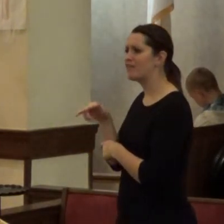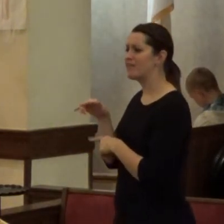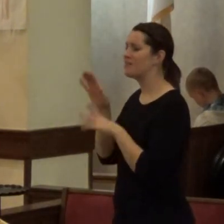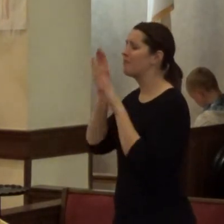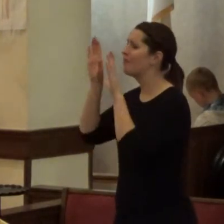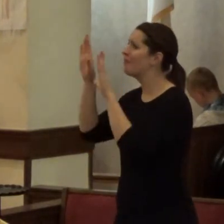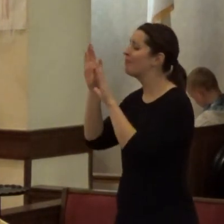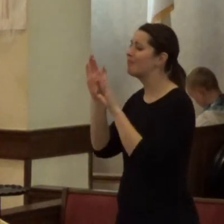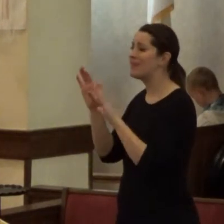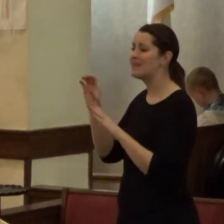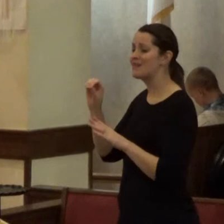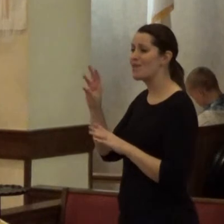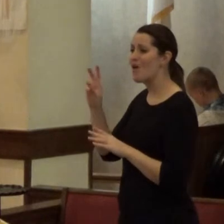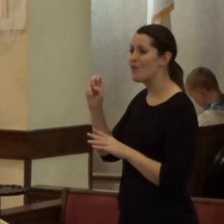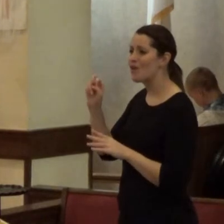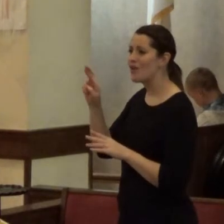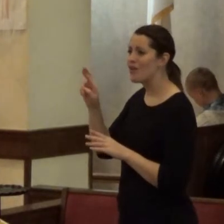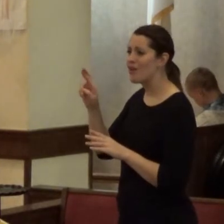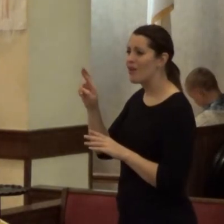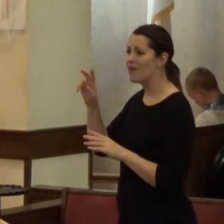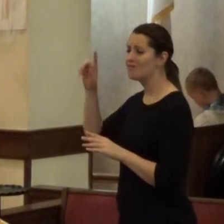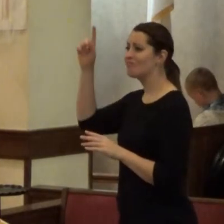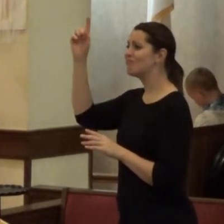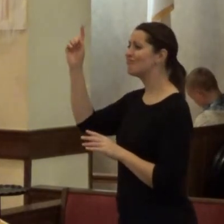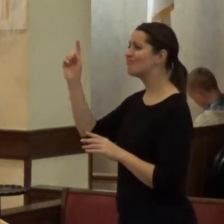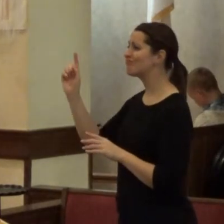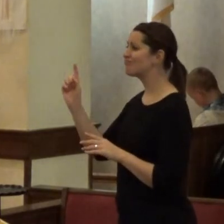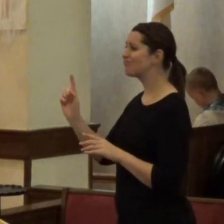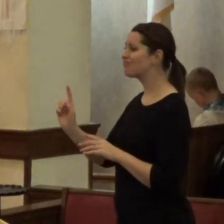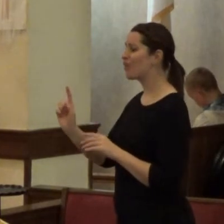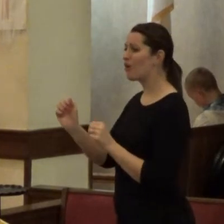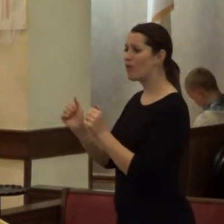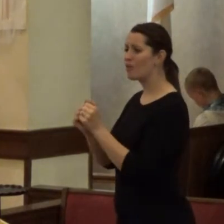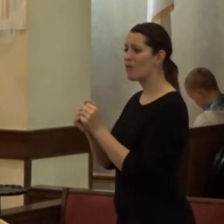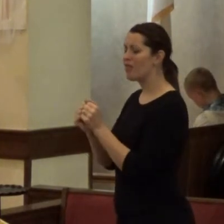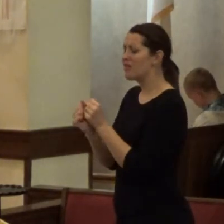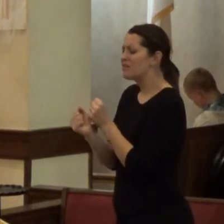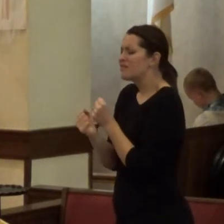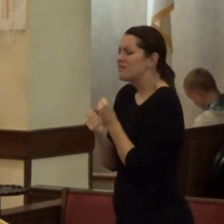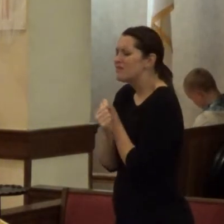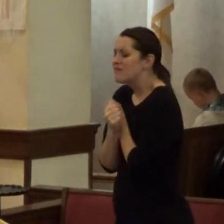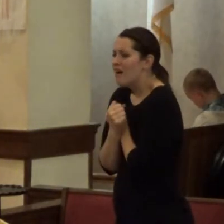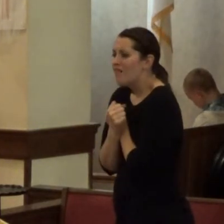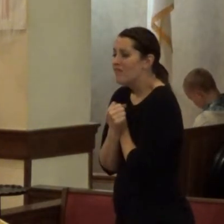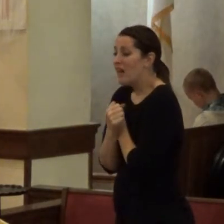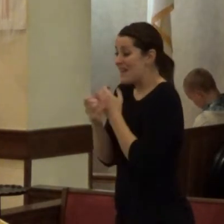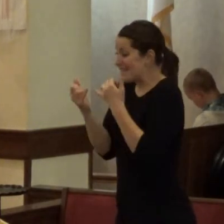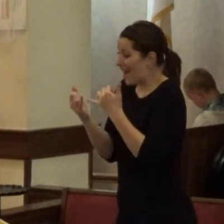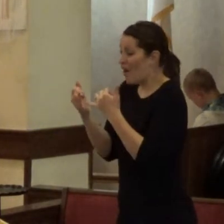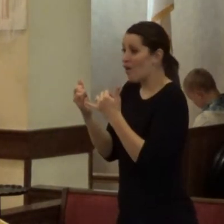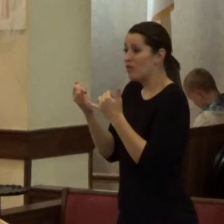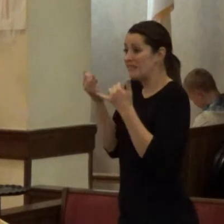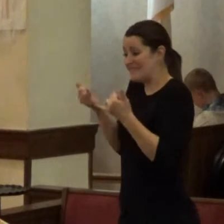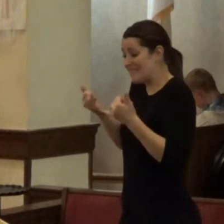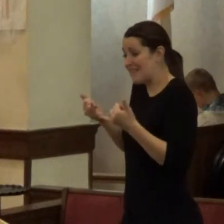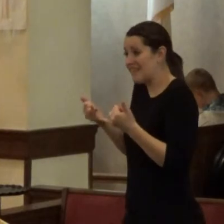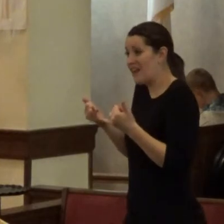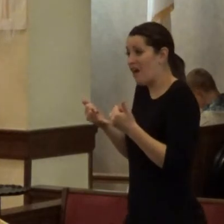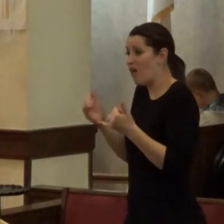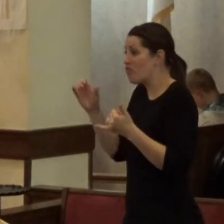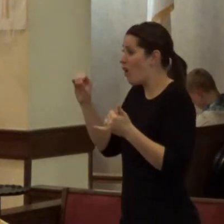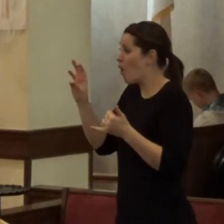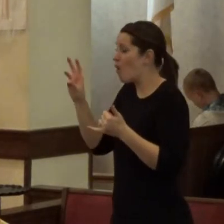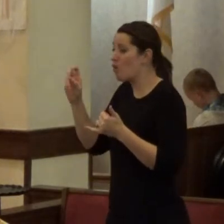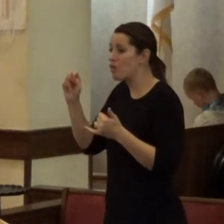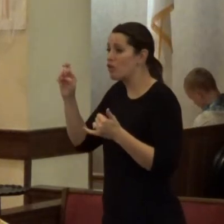who comes among us with this amazing love. And now this very day, this owner